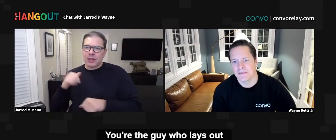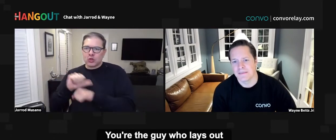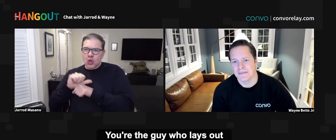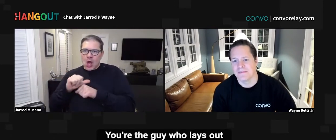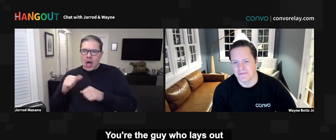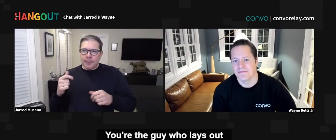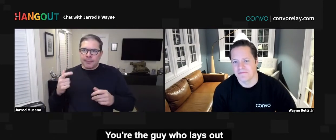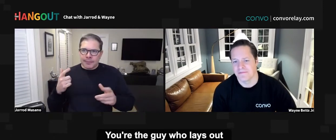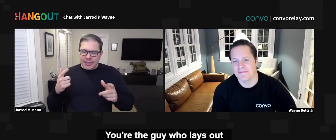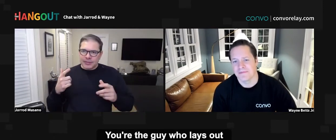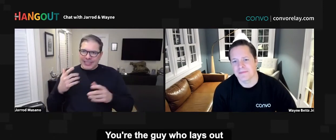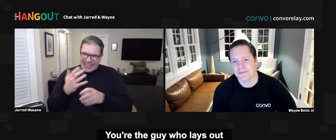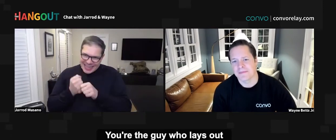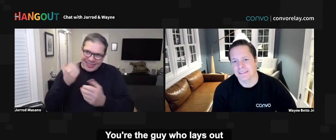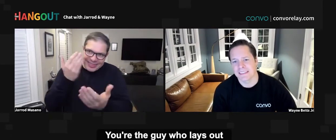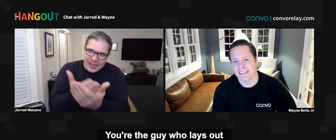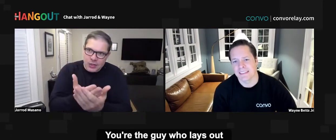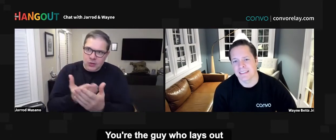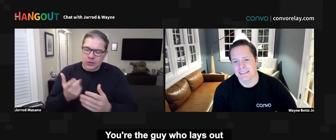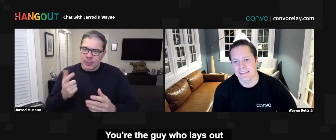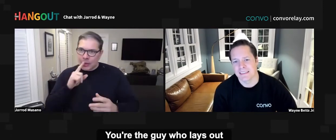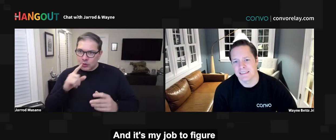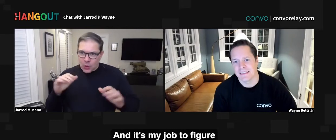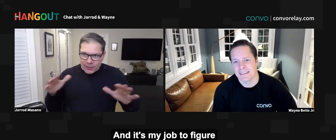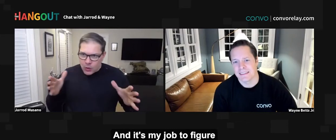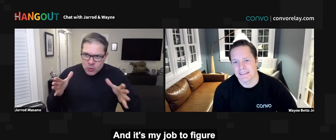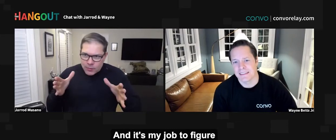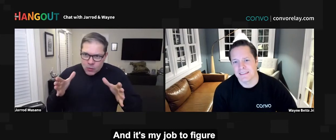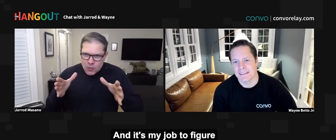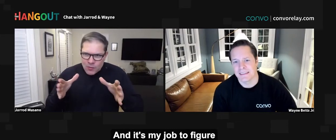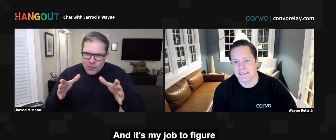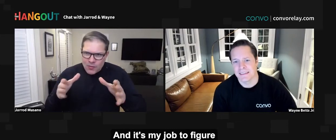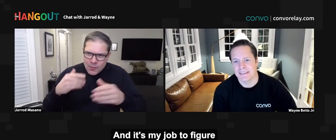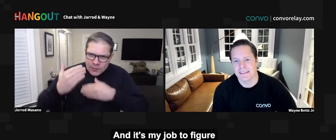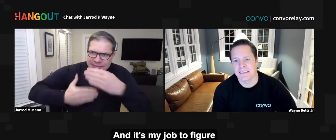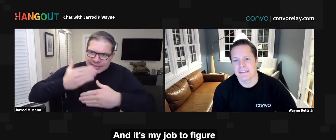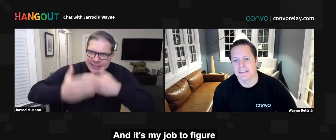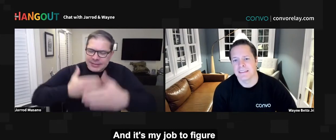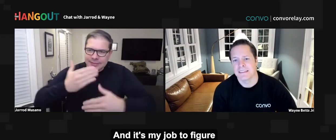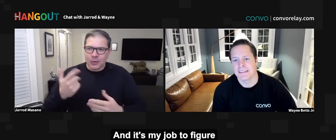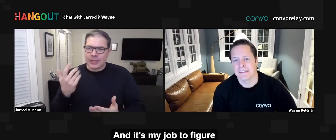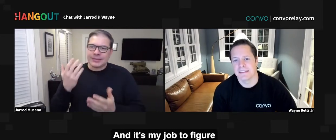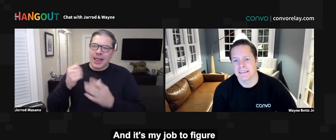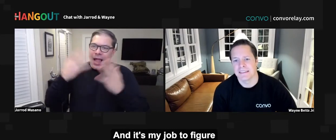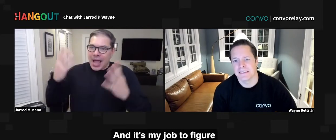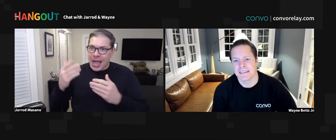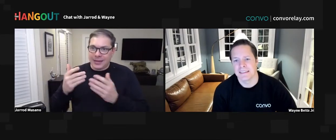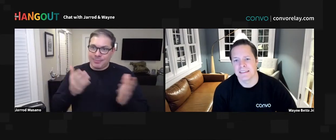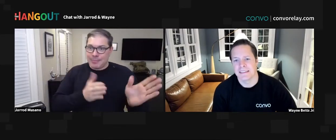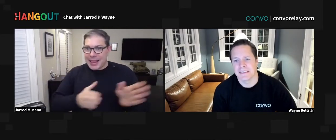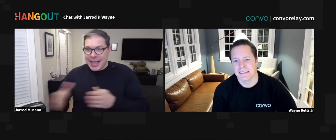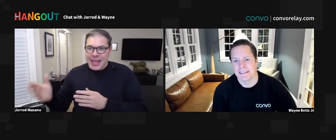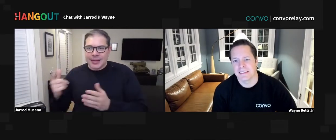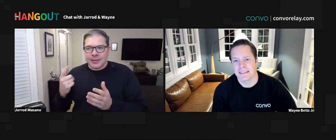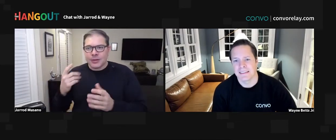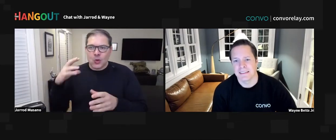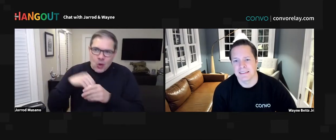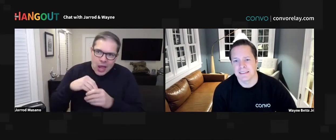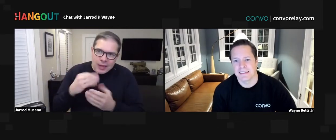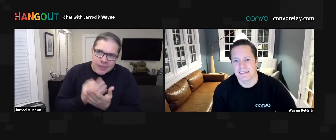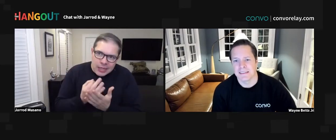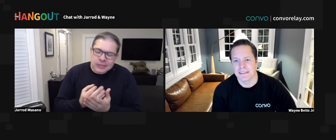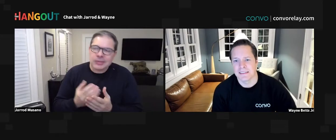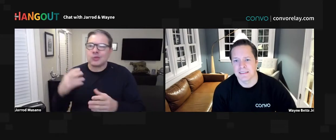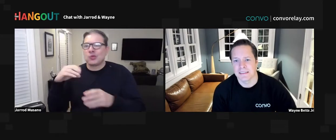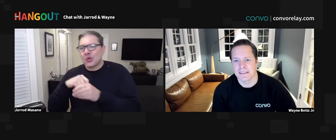You're the guy who lays out this plan that moves us ahead, and it's my job to figure out how to get us there, and herding everyone